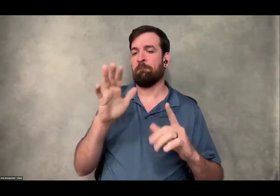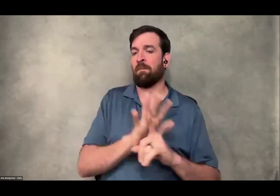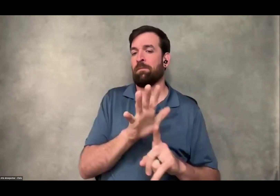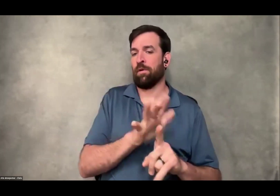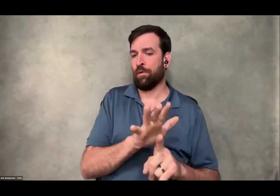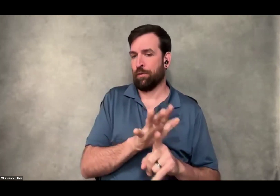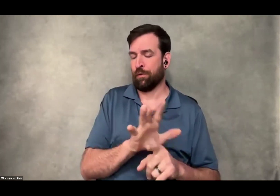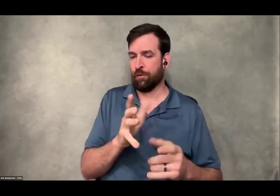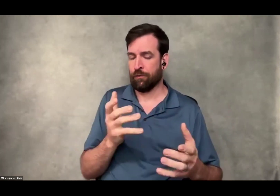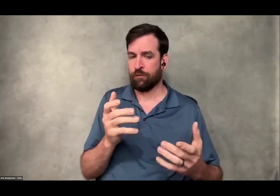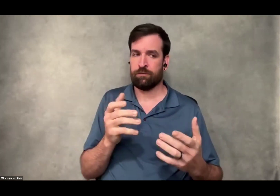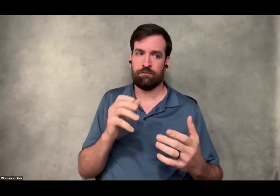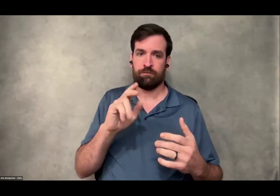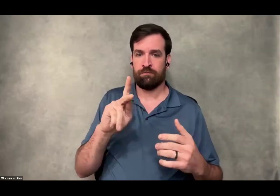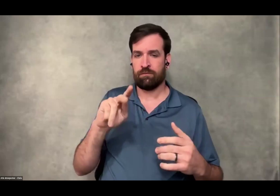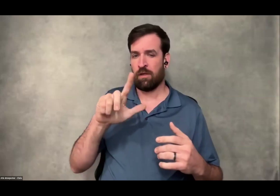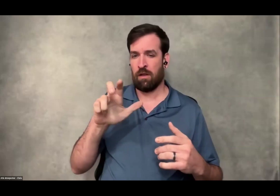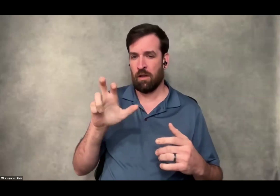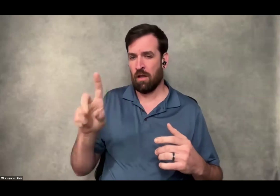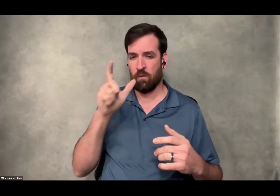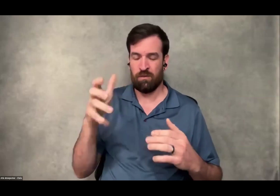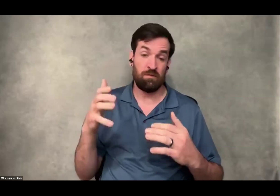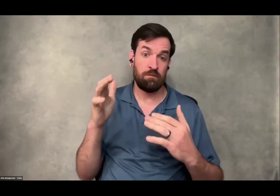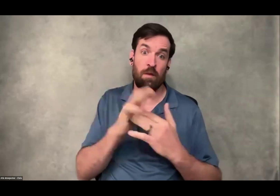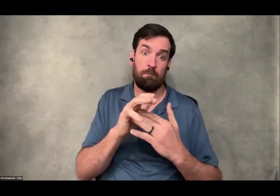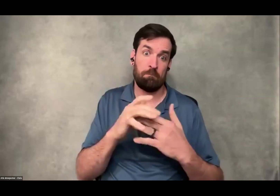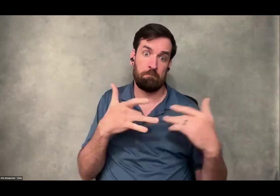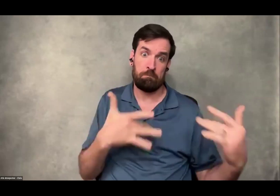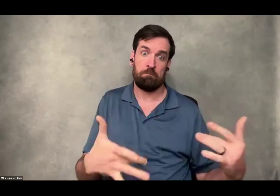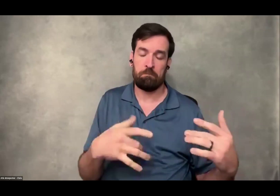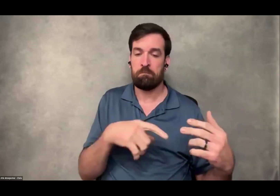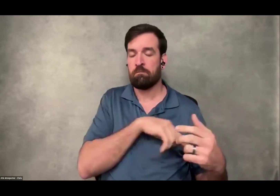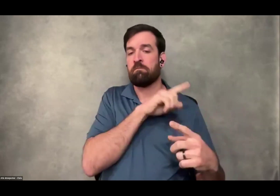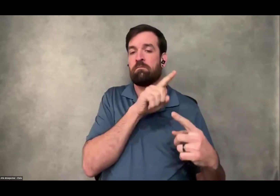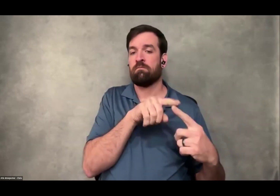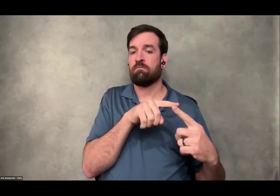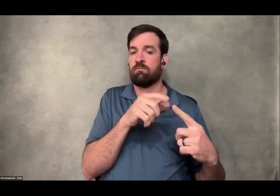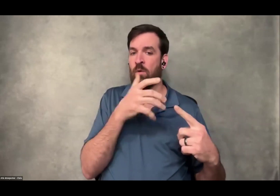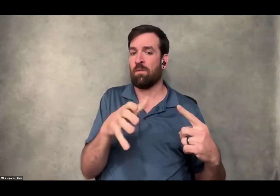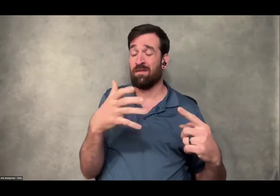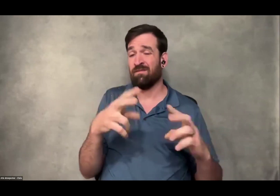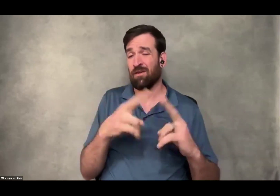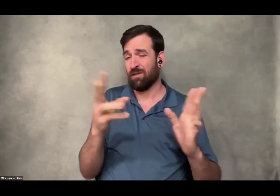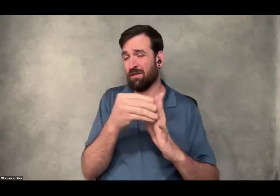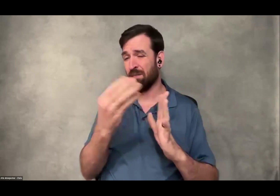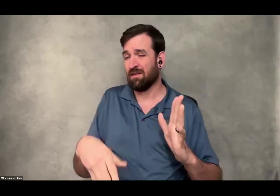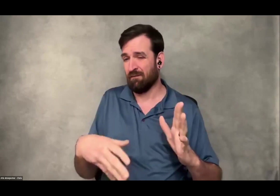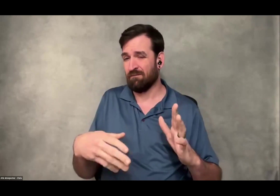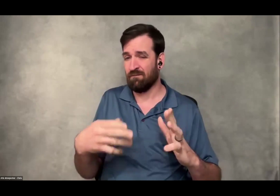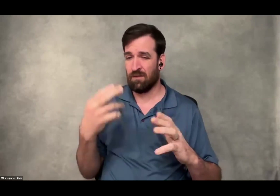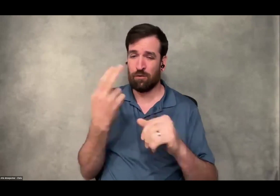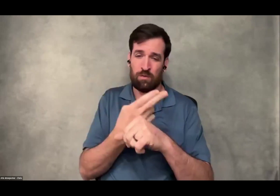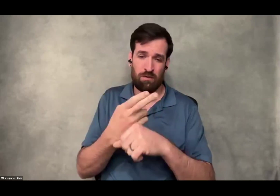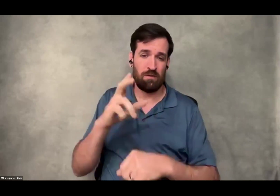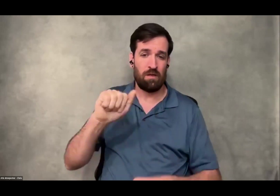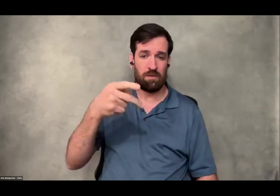ones. Claude is going to be among the top usually. That is going to be quite expensive if you use